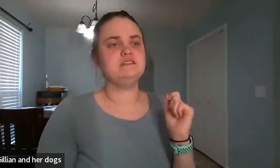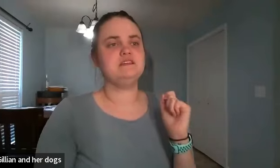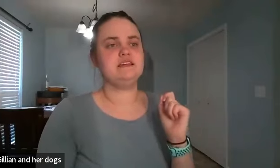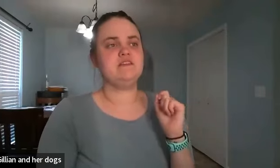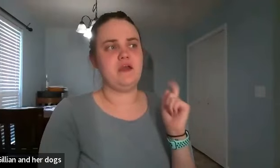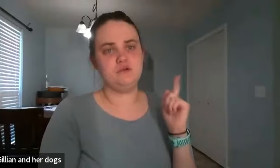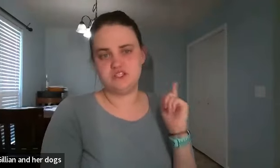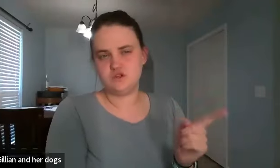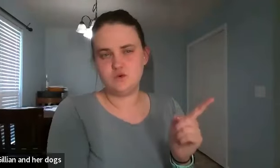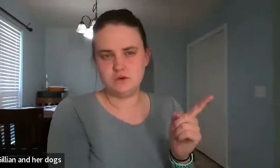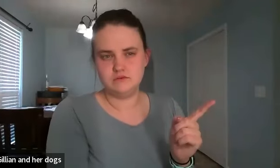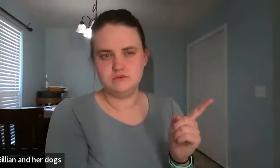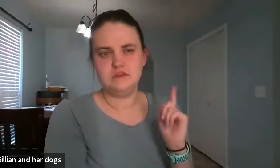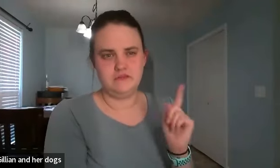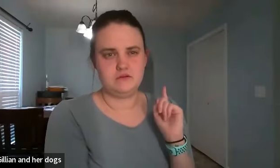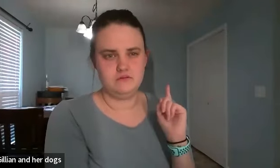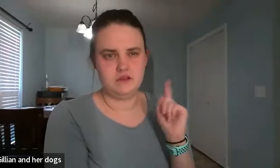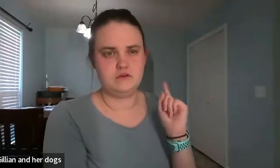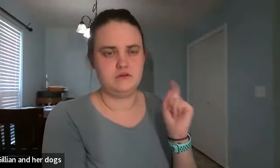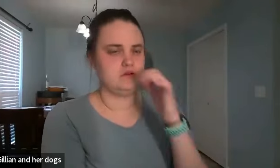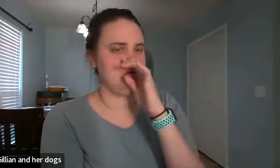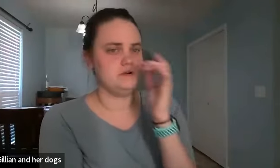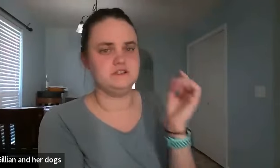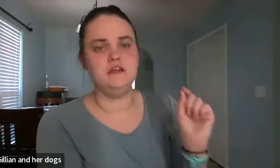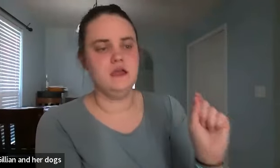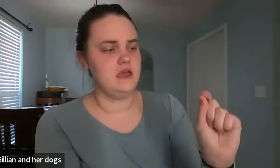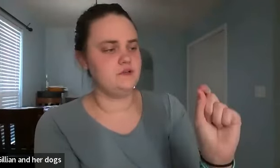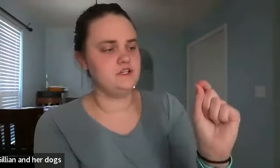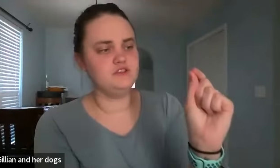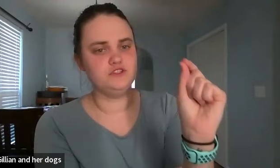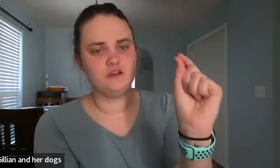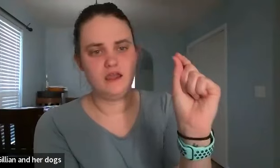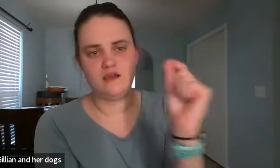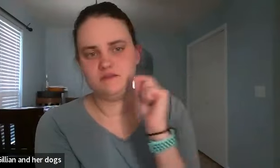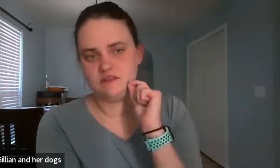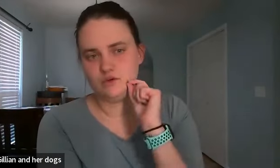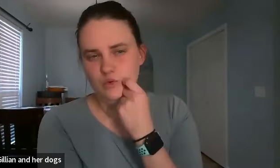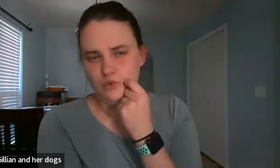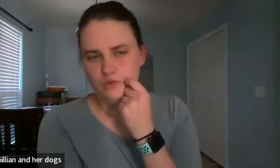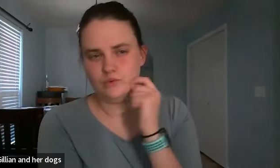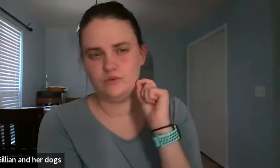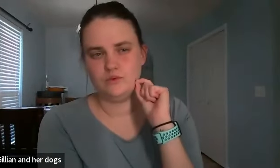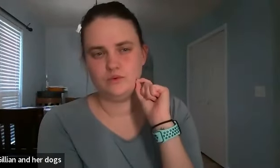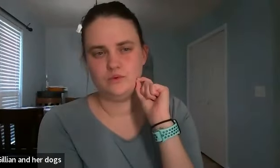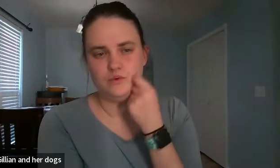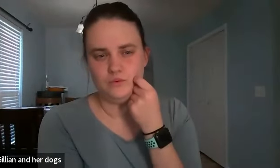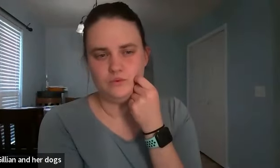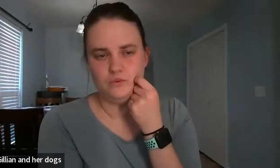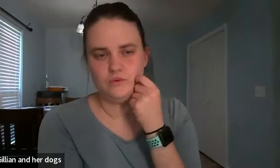like saying like that person's cool. Like they're a cool person. And what you're gonna do is you're gonna have cool. Cool.